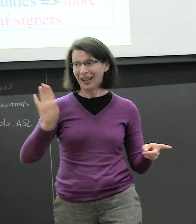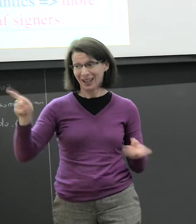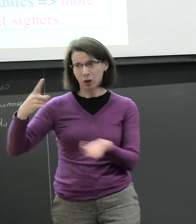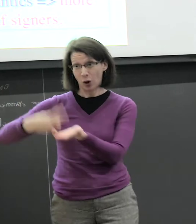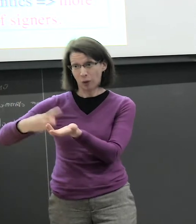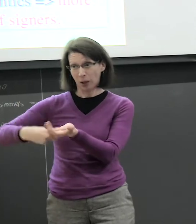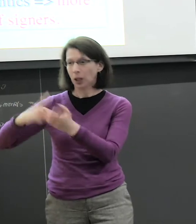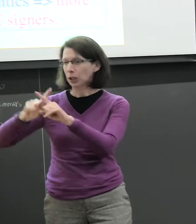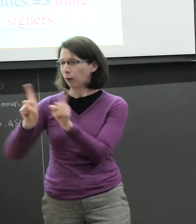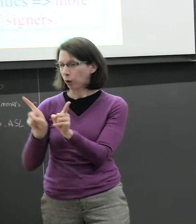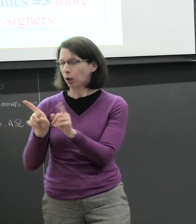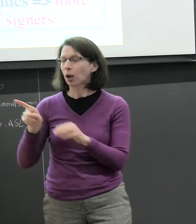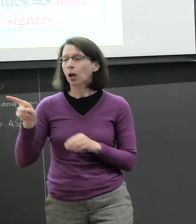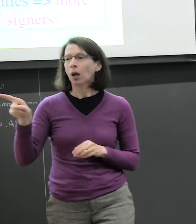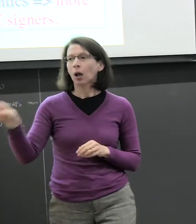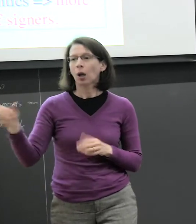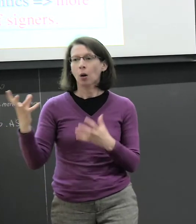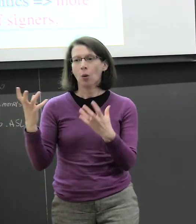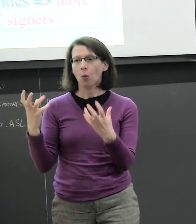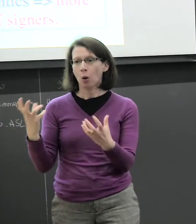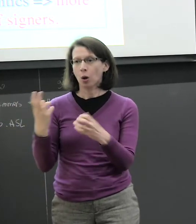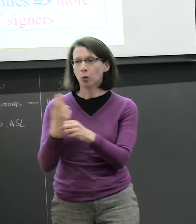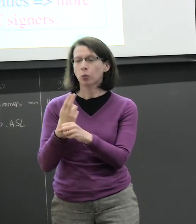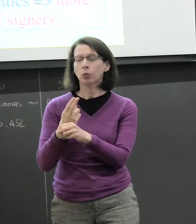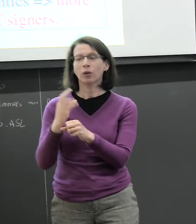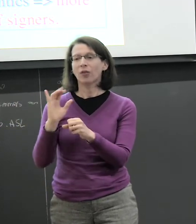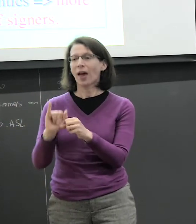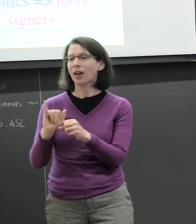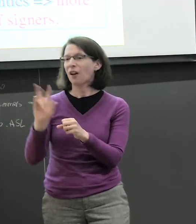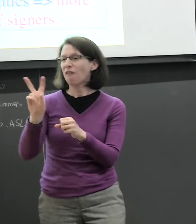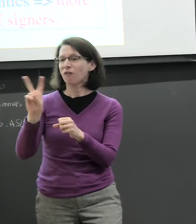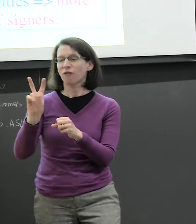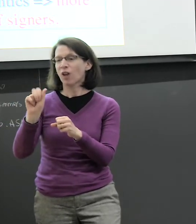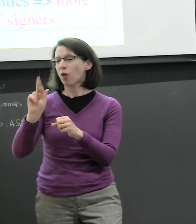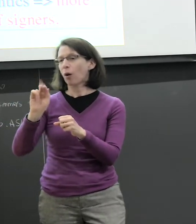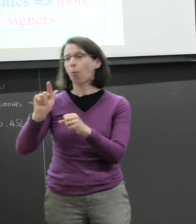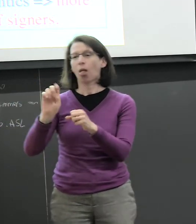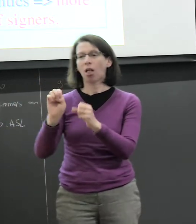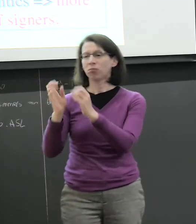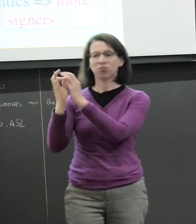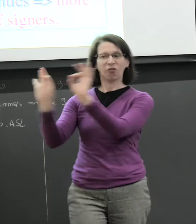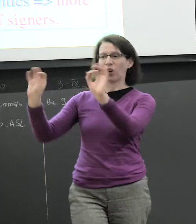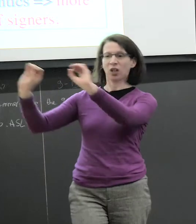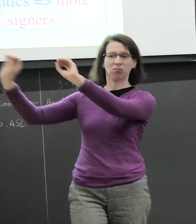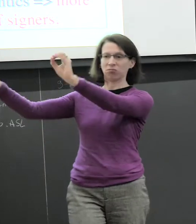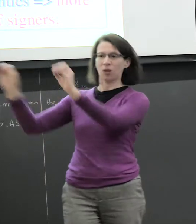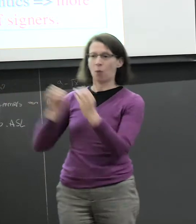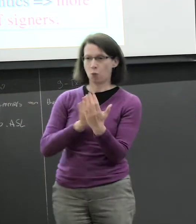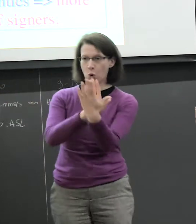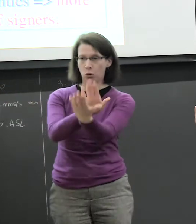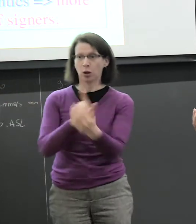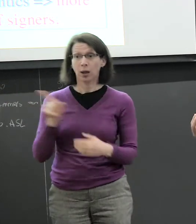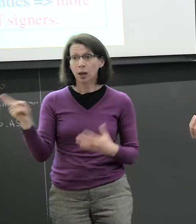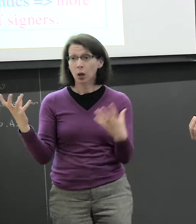one. He wanted to go with this variable free approach, but he really just wanted to say that